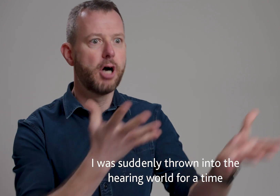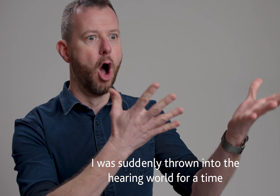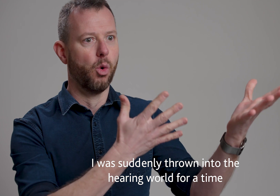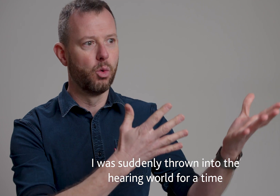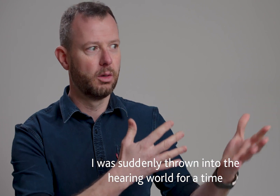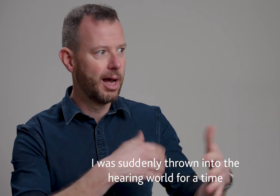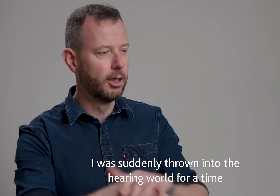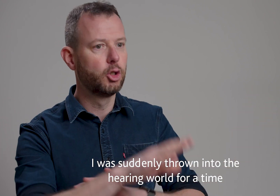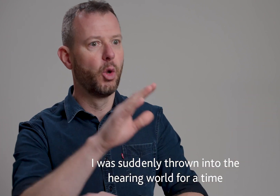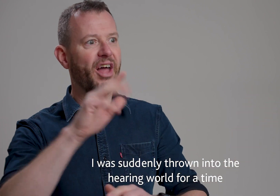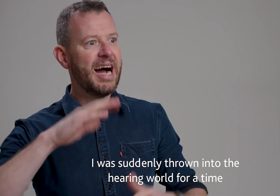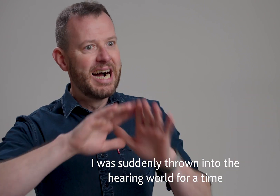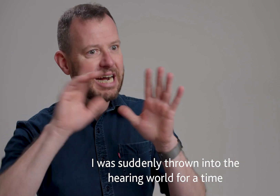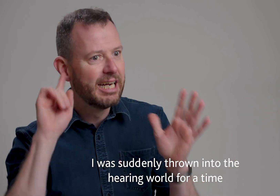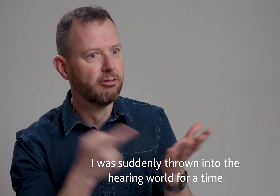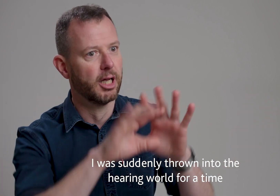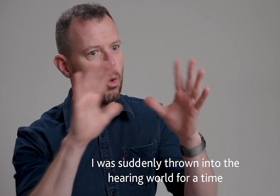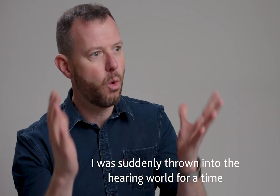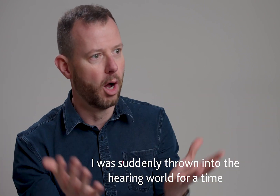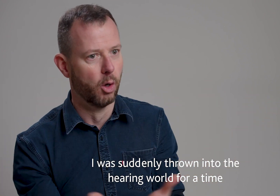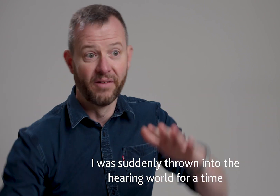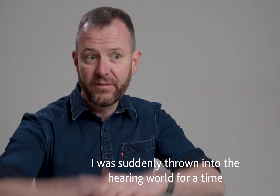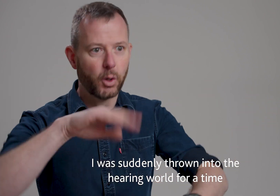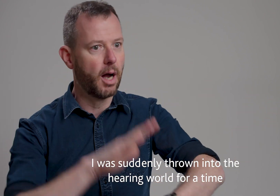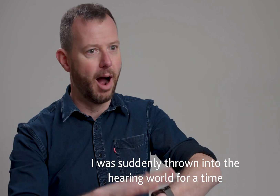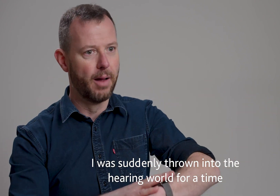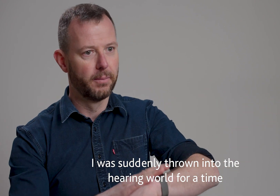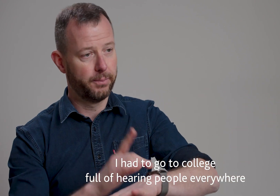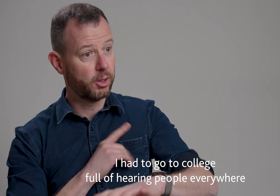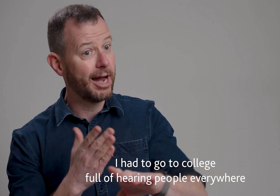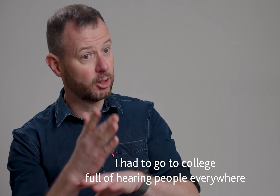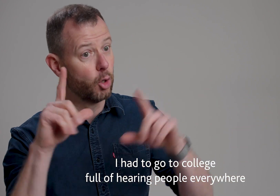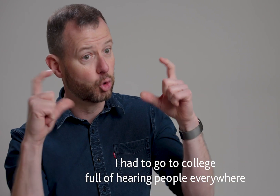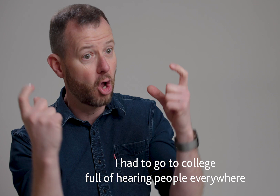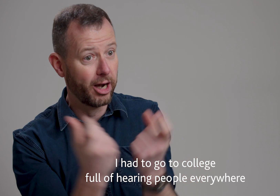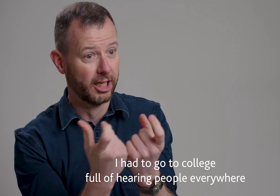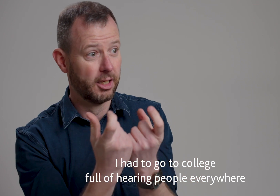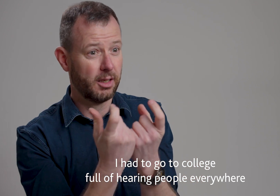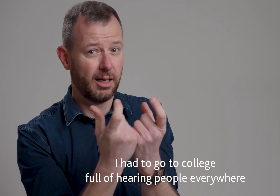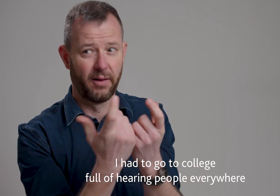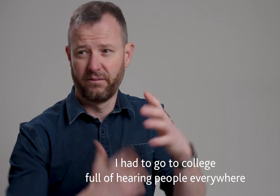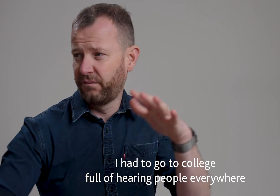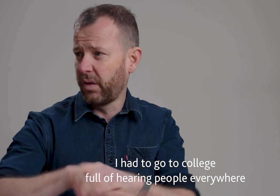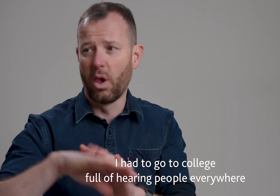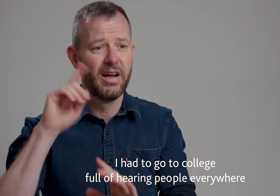thrown into the hero world full time. But I go to college. Oh,